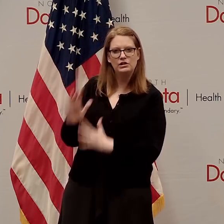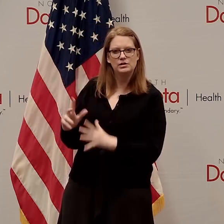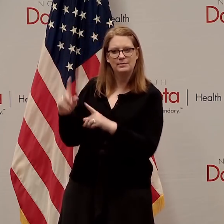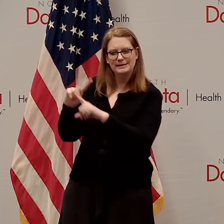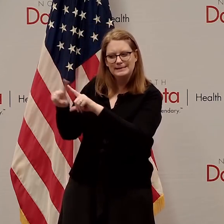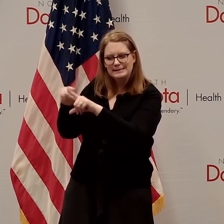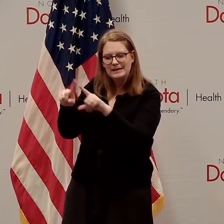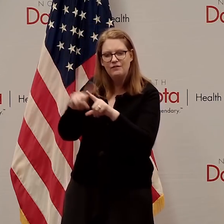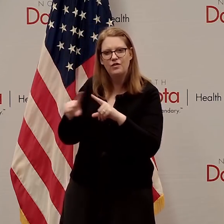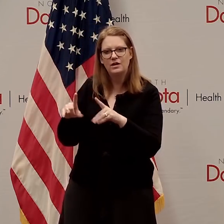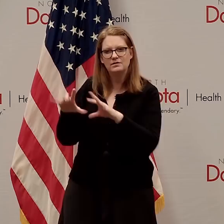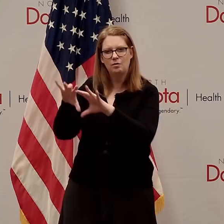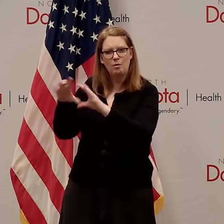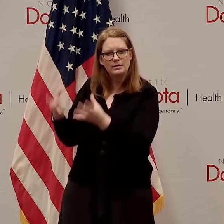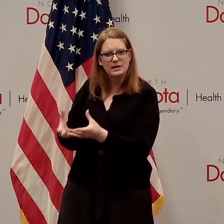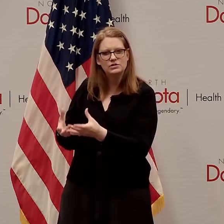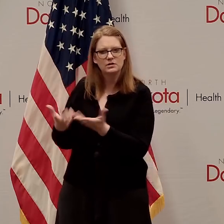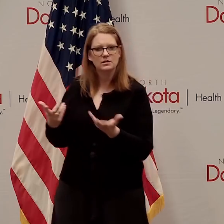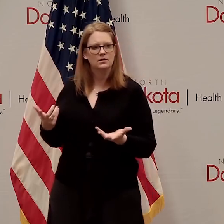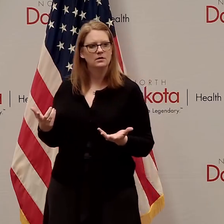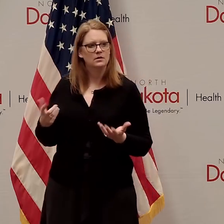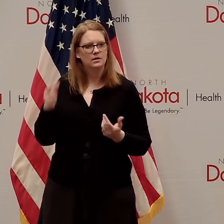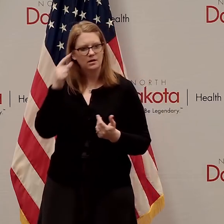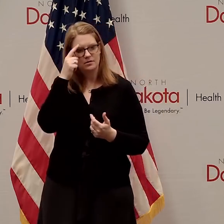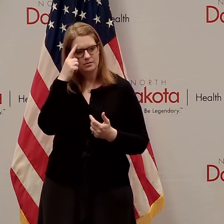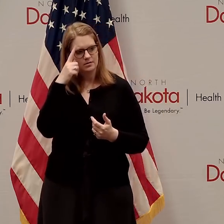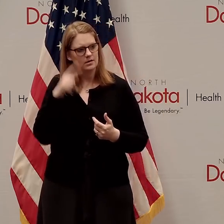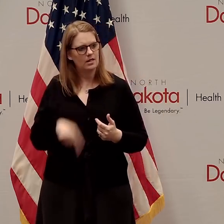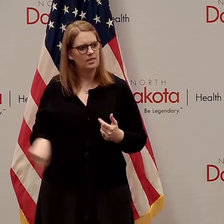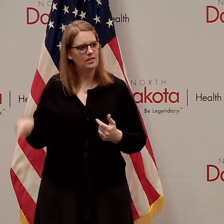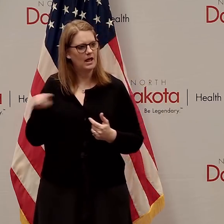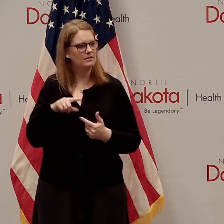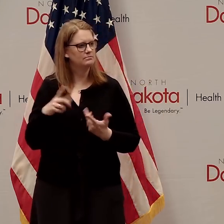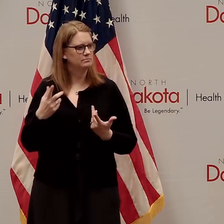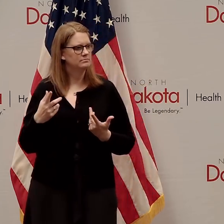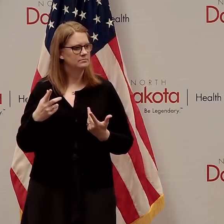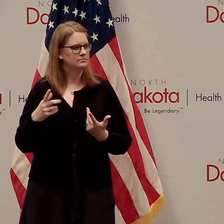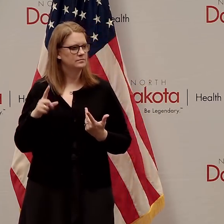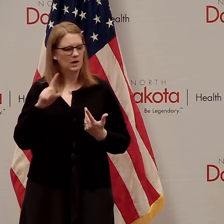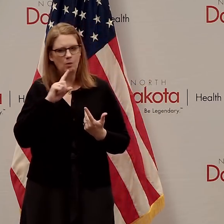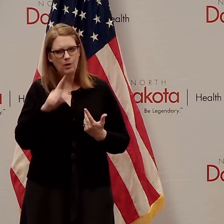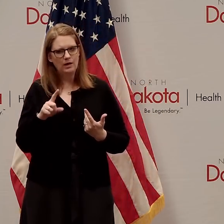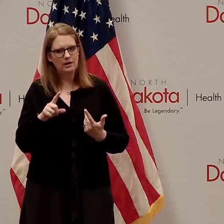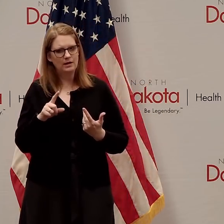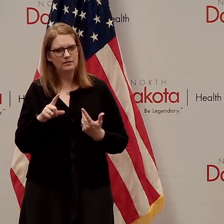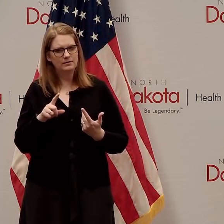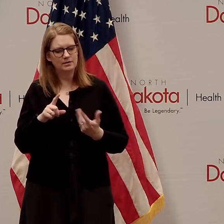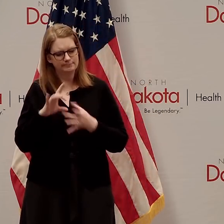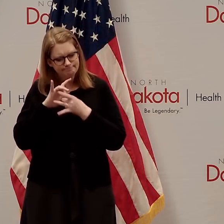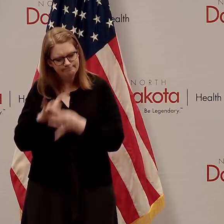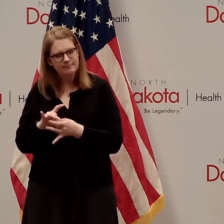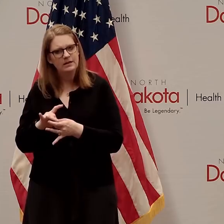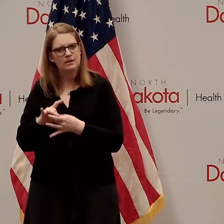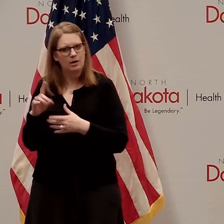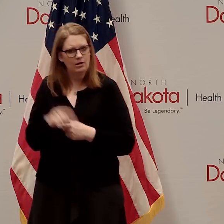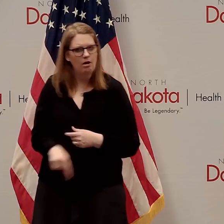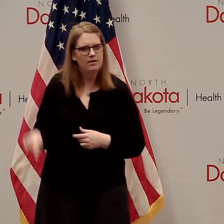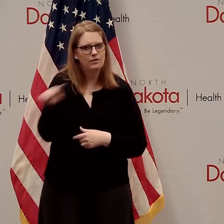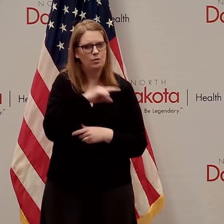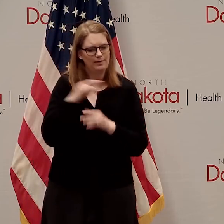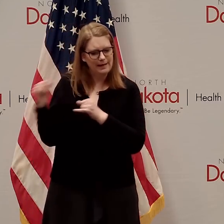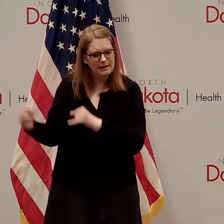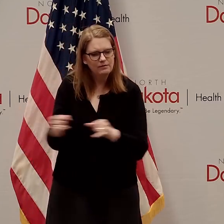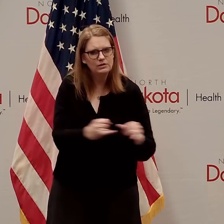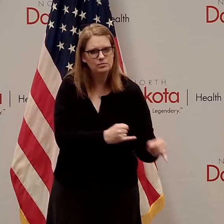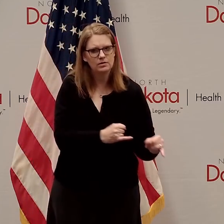our success has much to do or more to do with those organizations and all of you as individuals than it has to